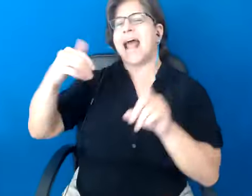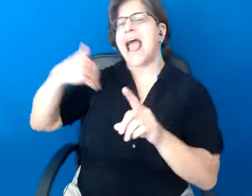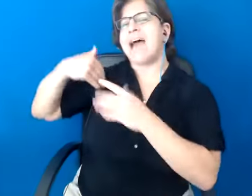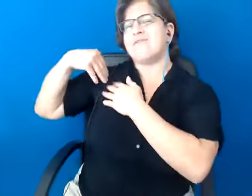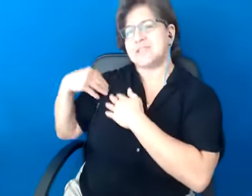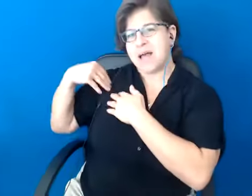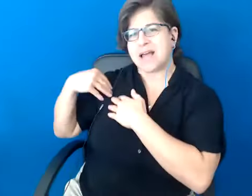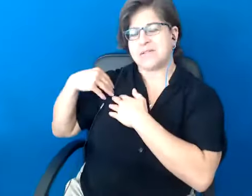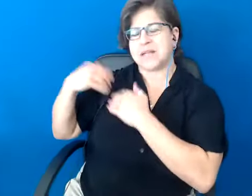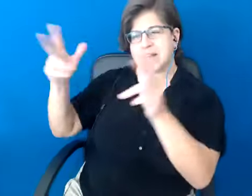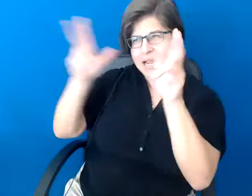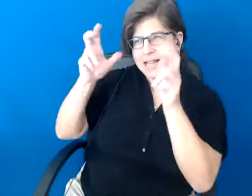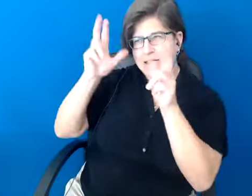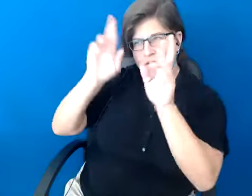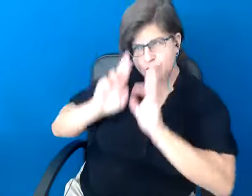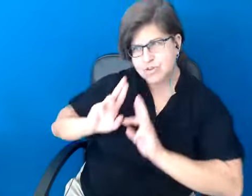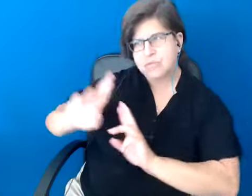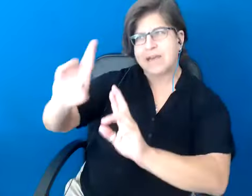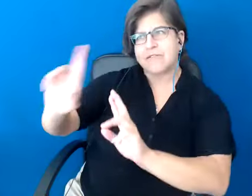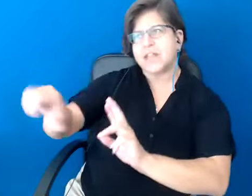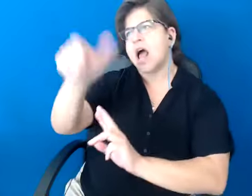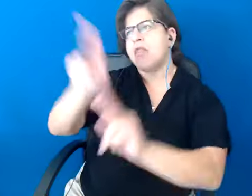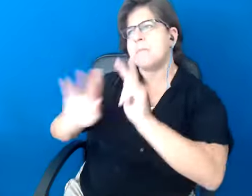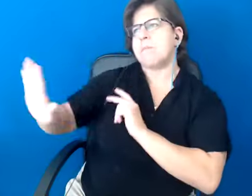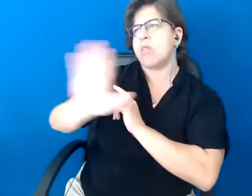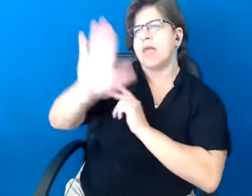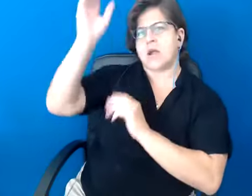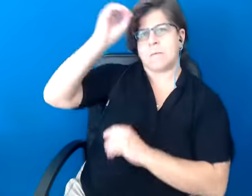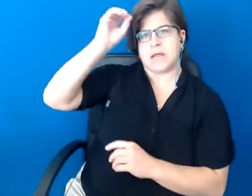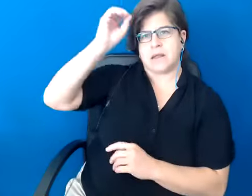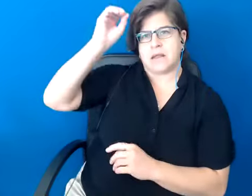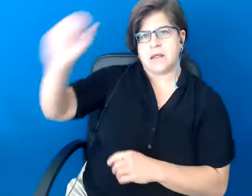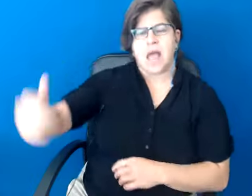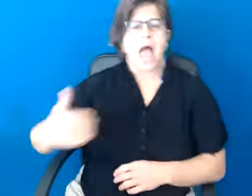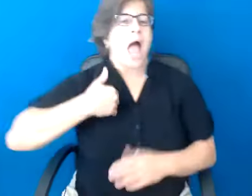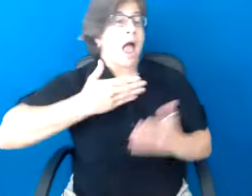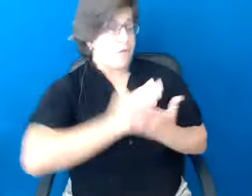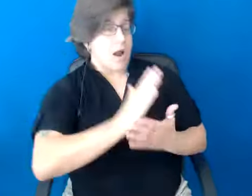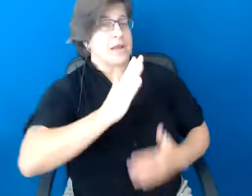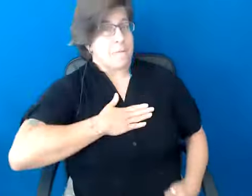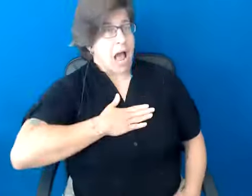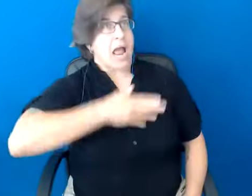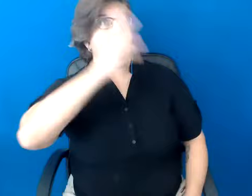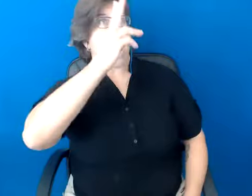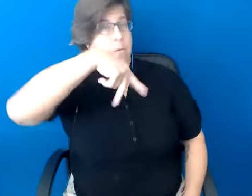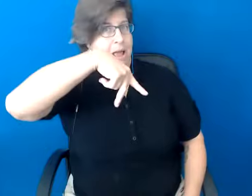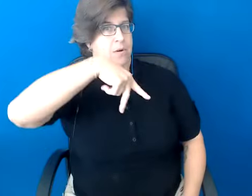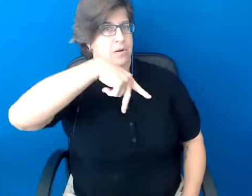I have a right to my opinion. I have a responsibility to listen respectfully to everybody else's